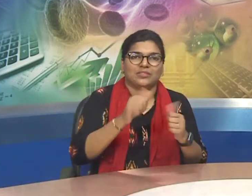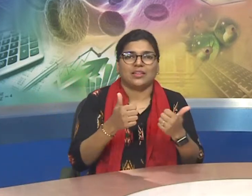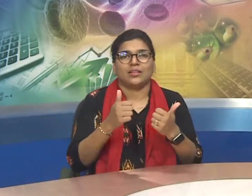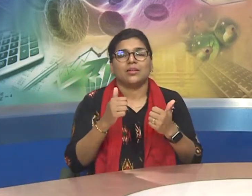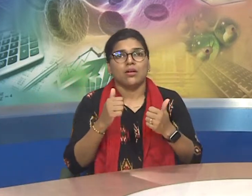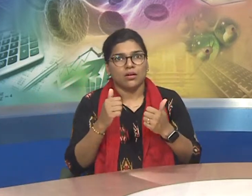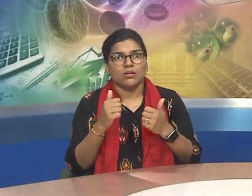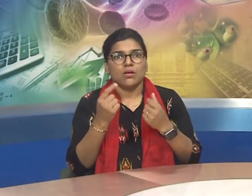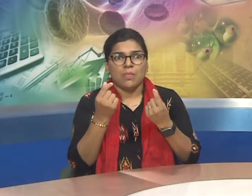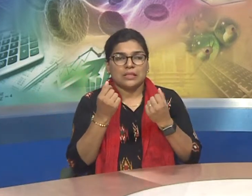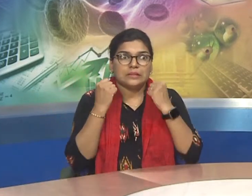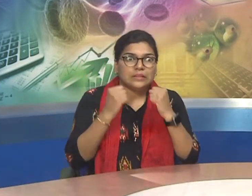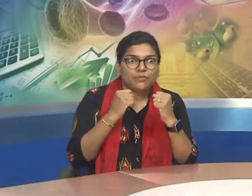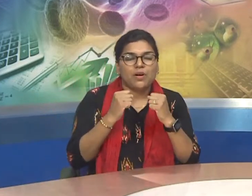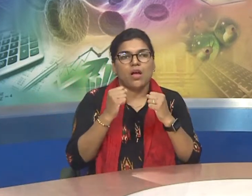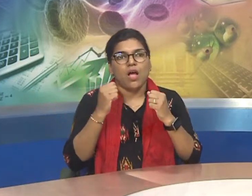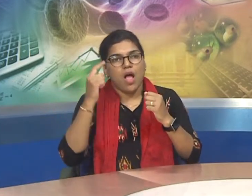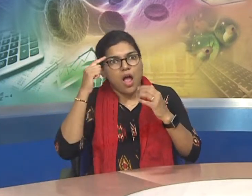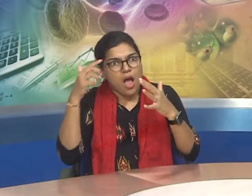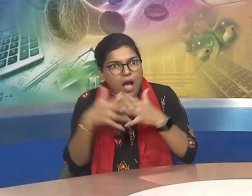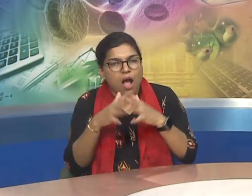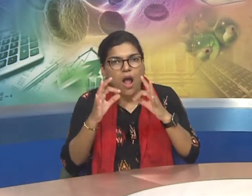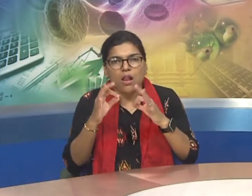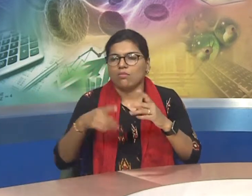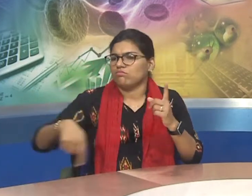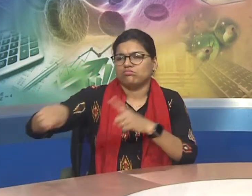that is important for all the